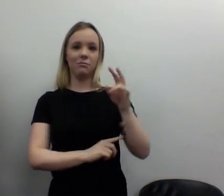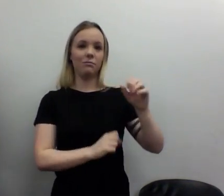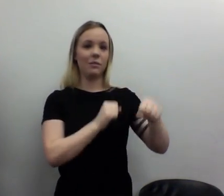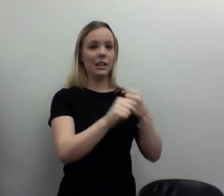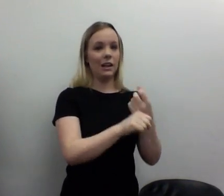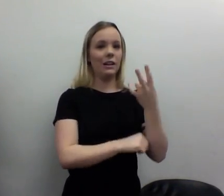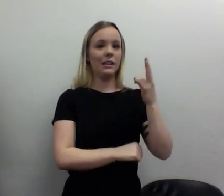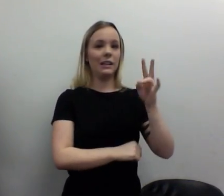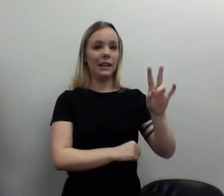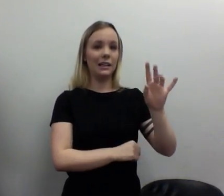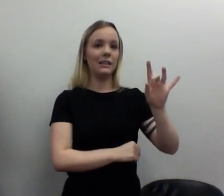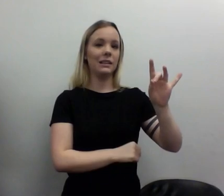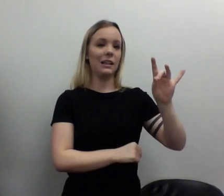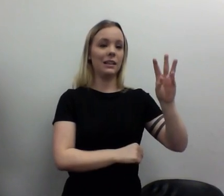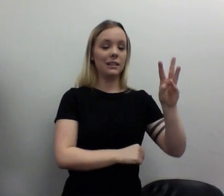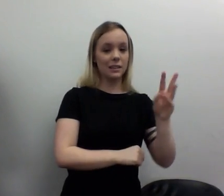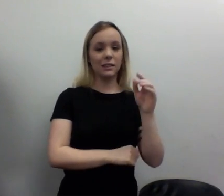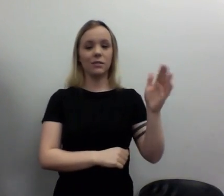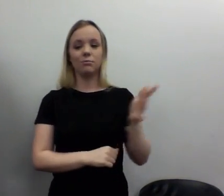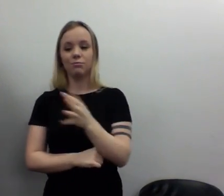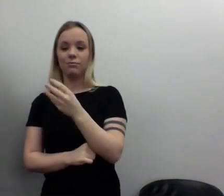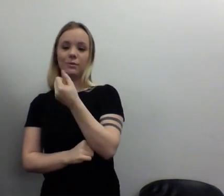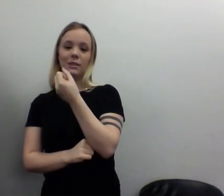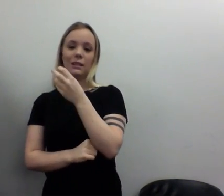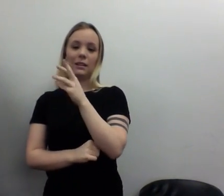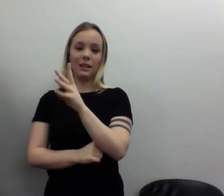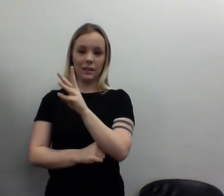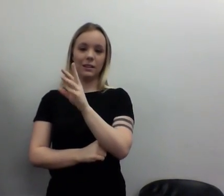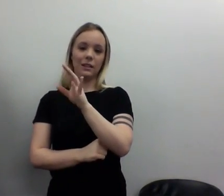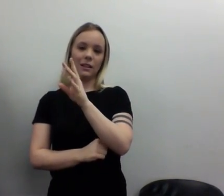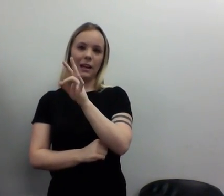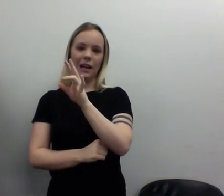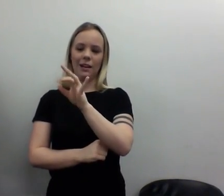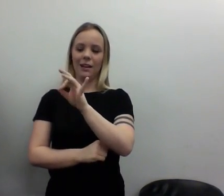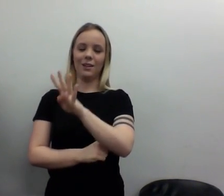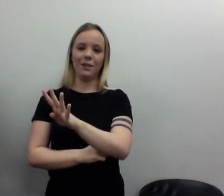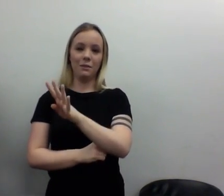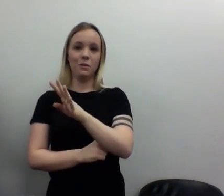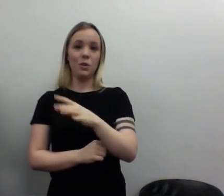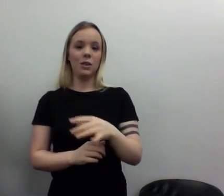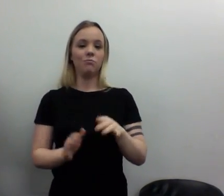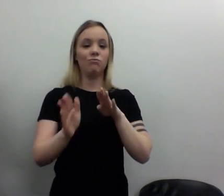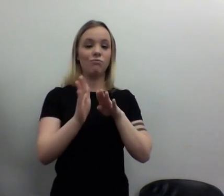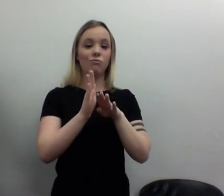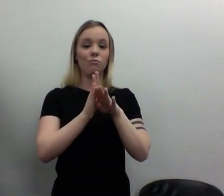1994, the rate of juvenile involvement in homicide increased dramatically and statistically